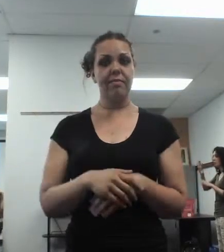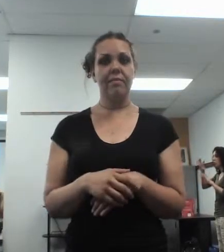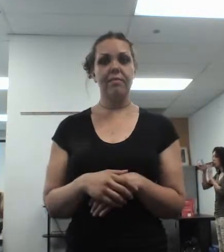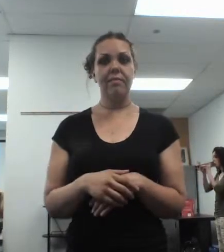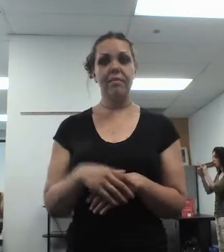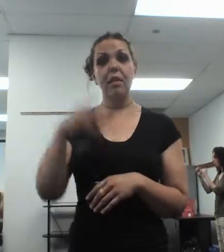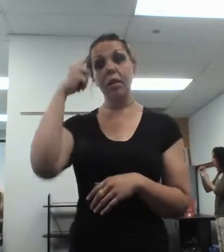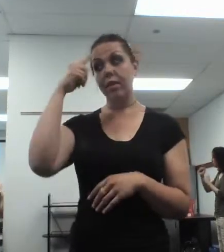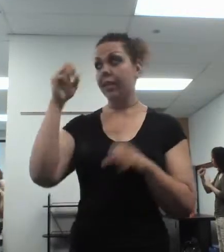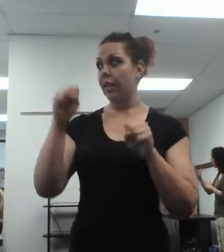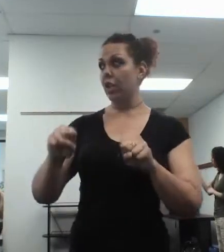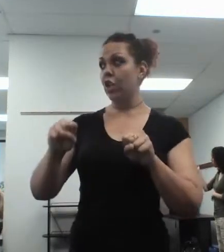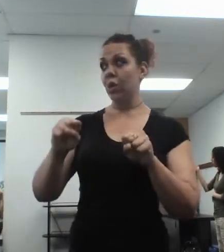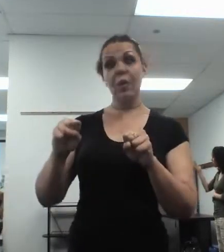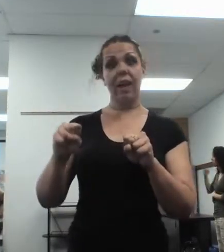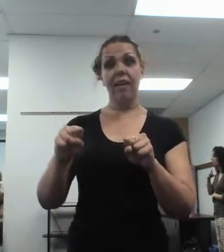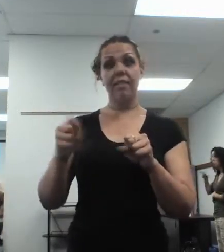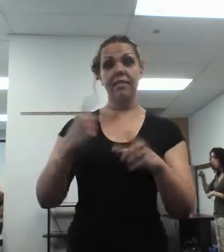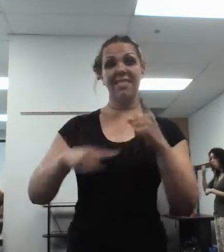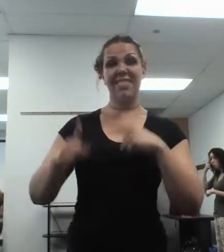it? No?